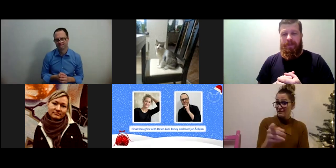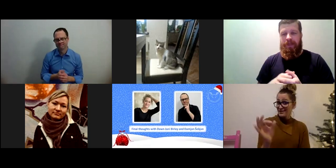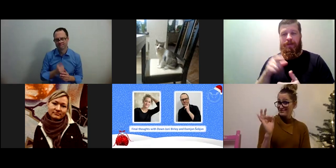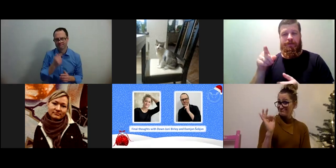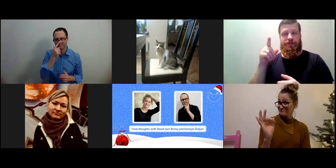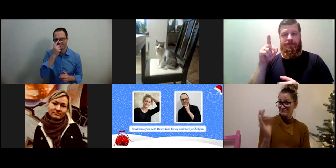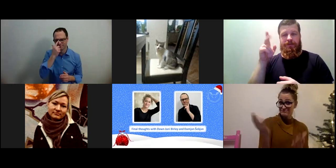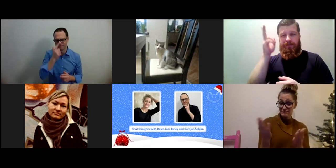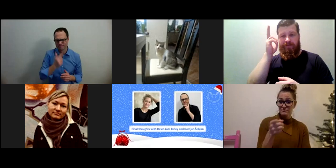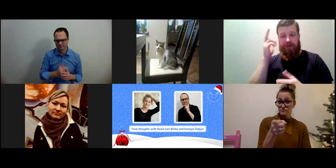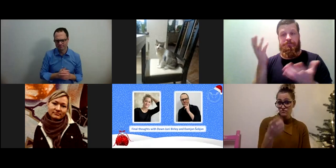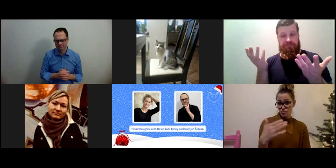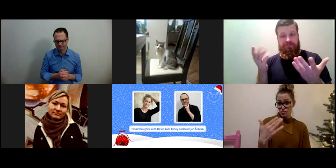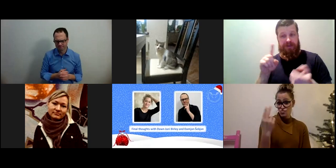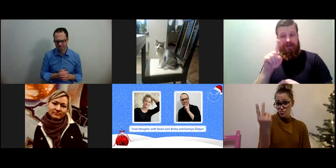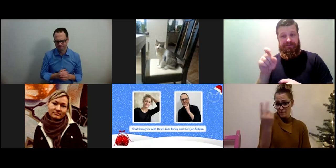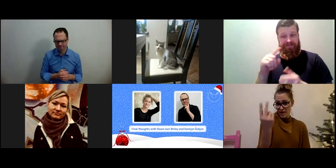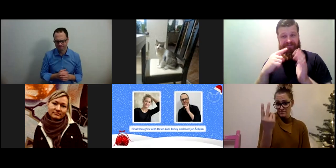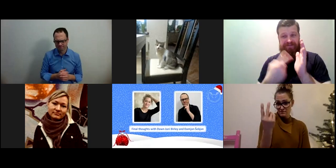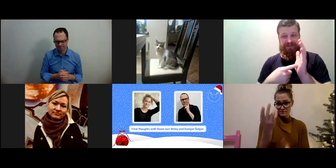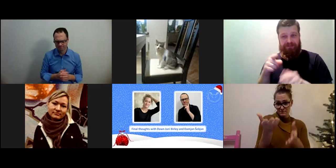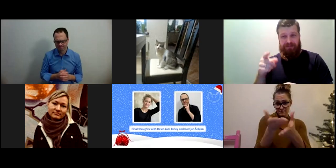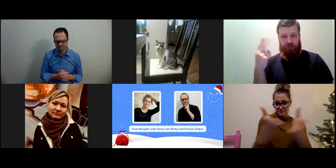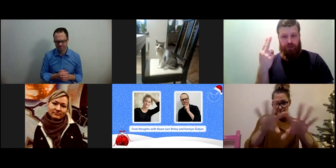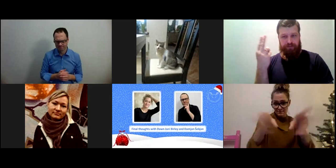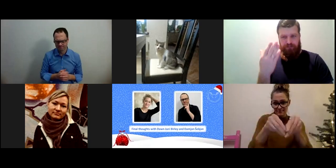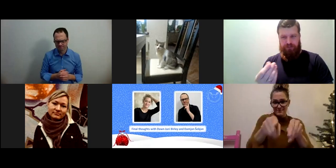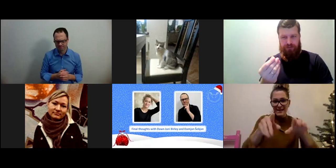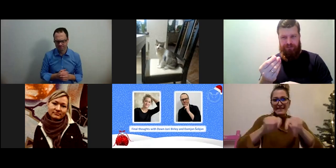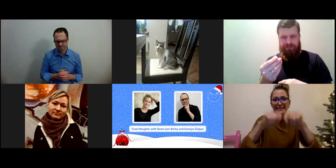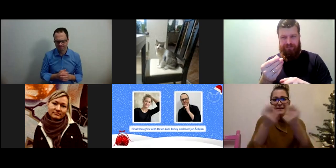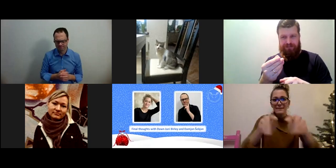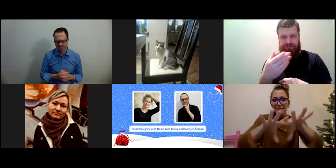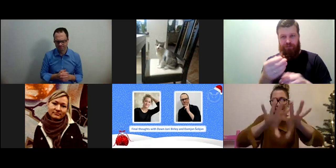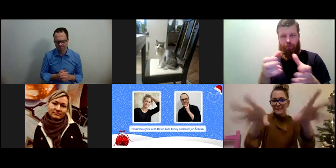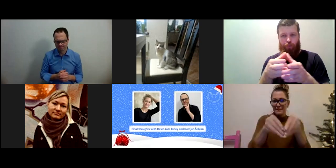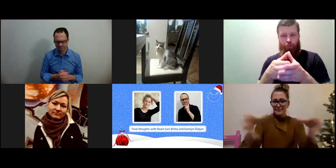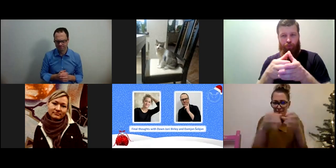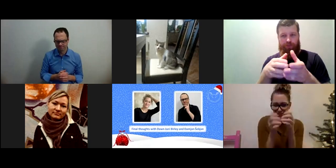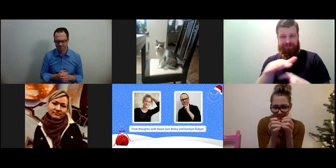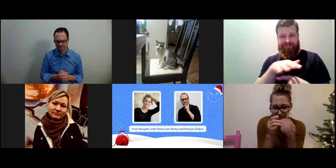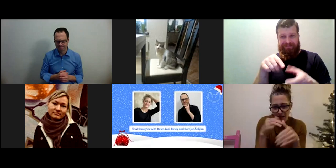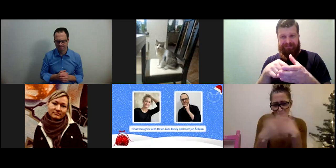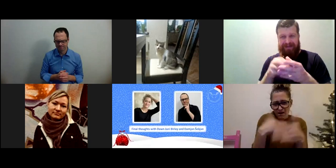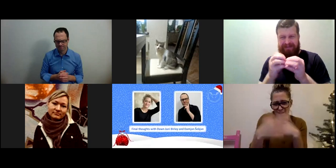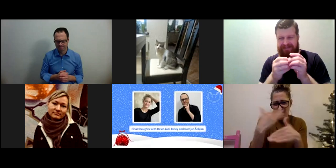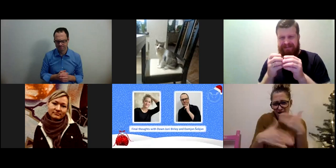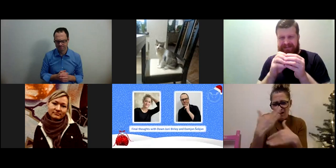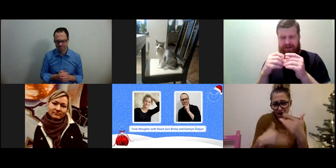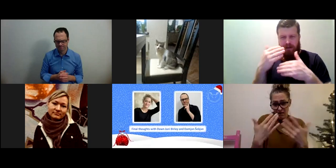based on spoken language, and we need to improve access to sign language and sign language interpretation on the